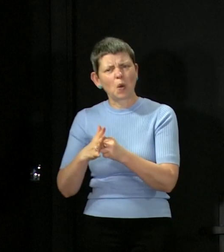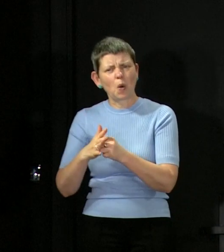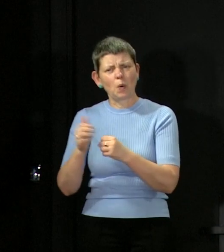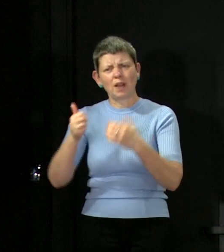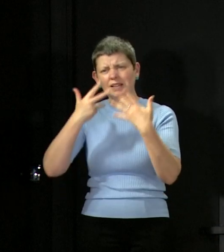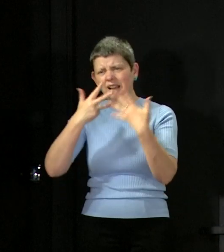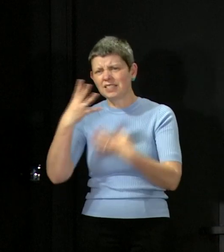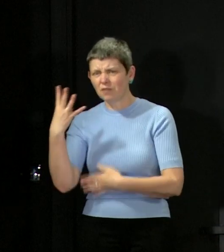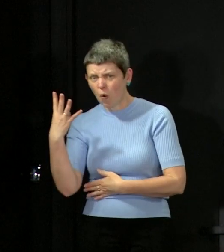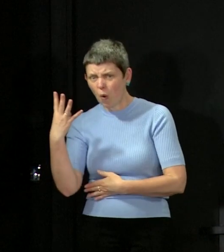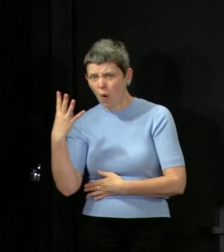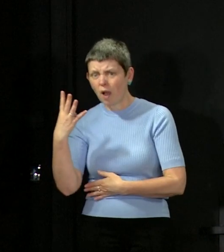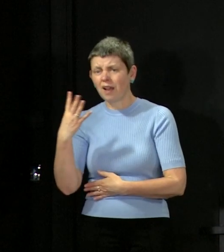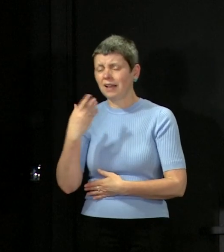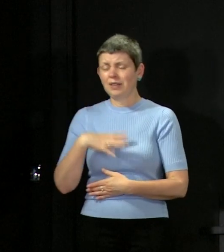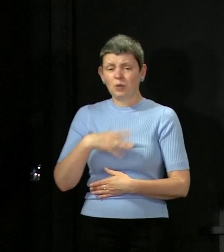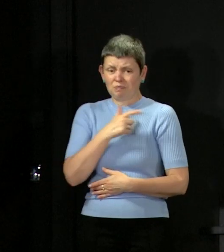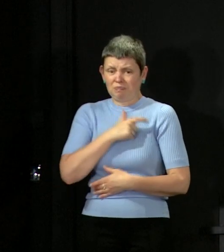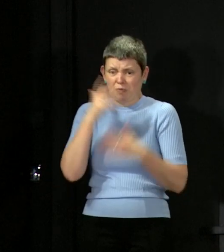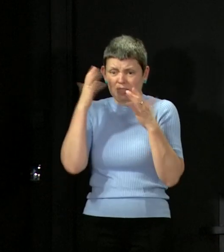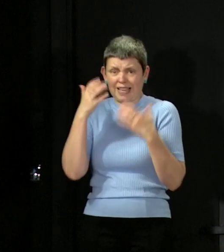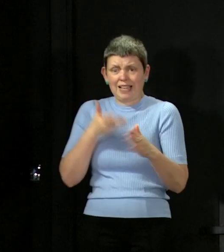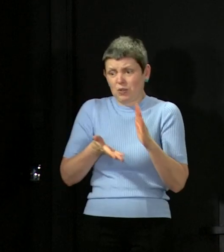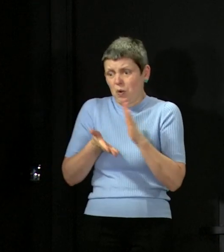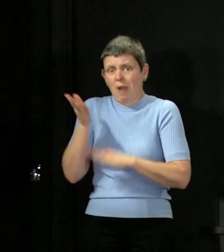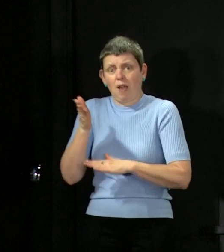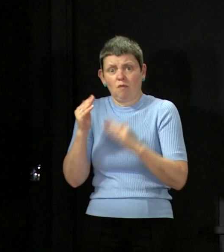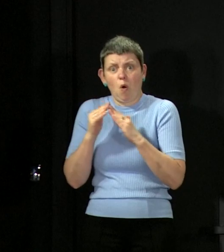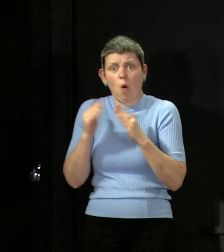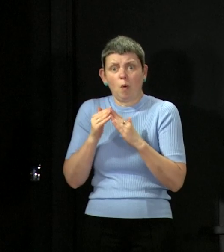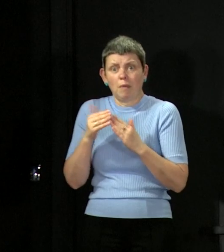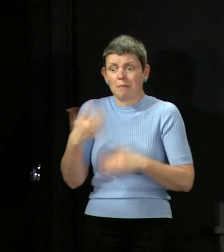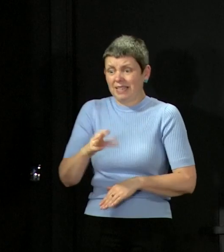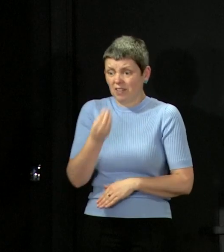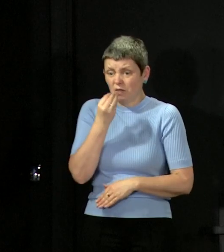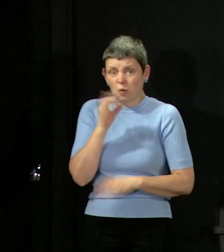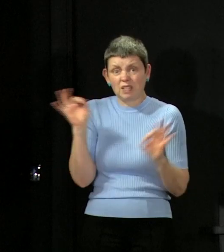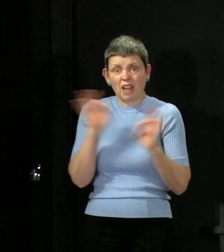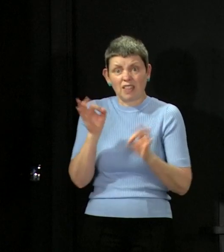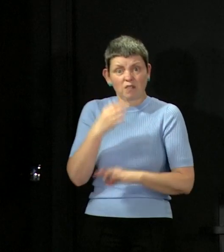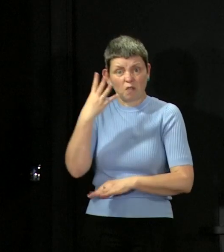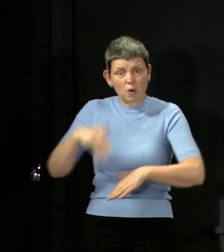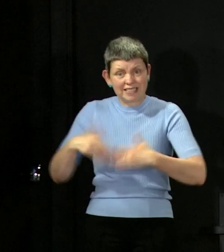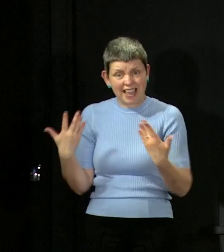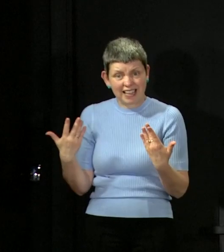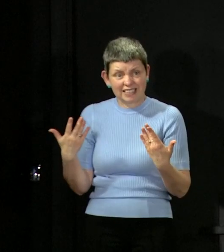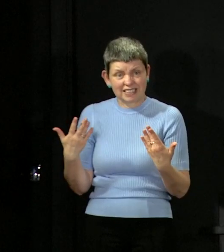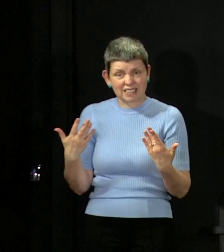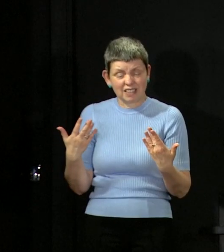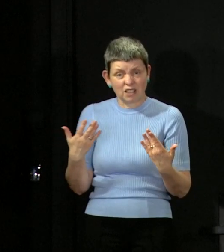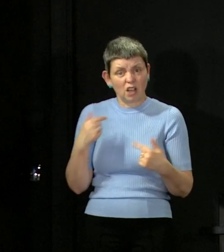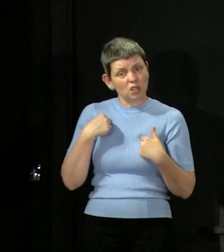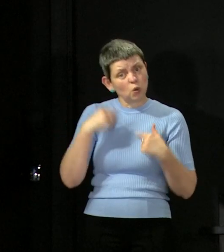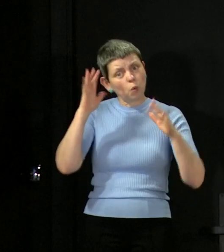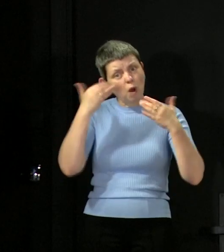lockdown and didn't eat for 5 days? And that's obviously a very extreme case, but it's quite disturbing. I was just wondering if you were concerned some vulnerable people were